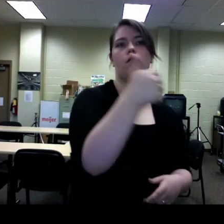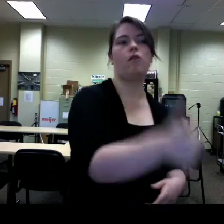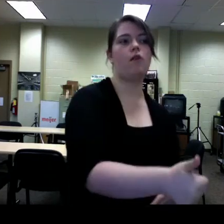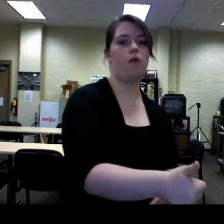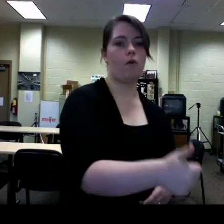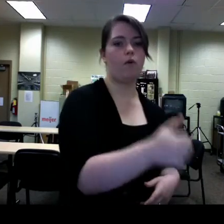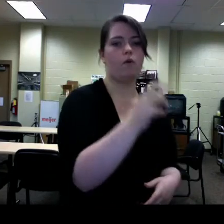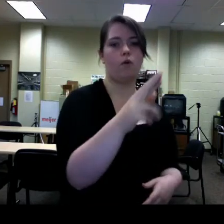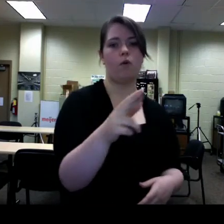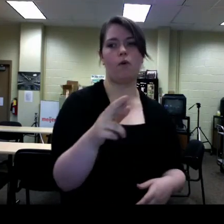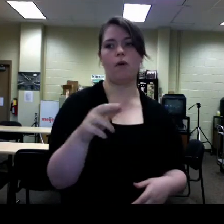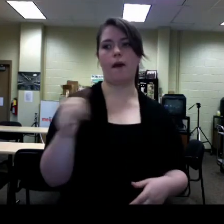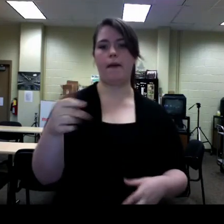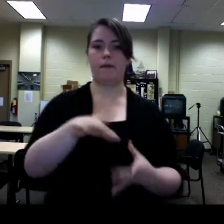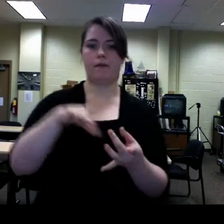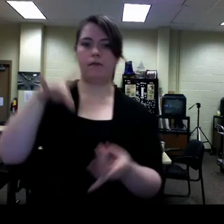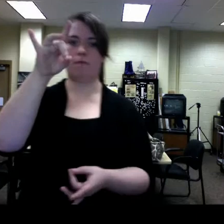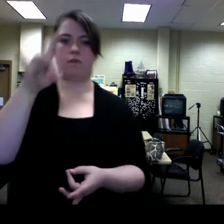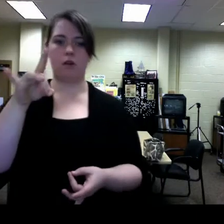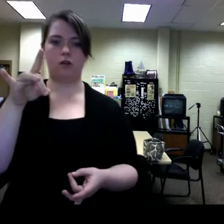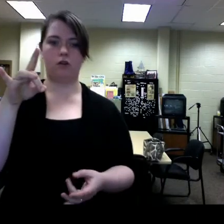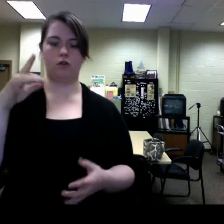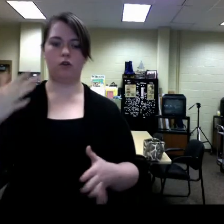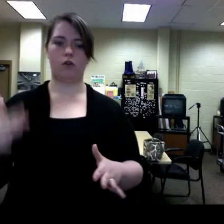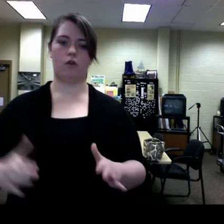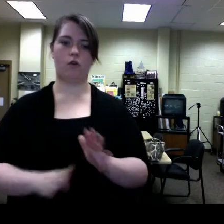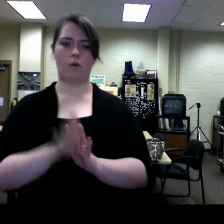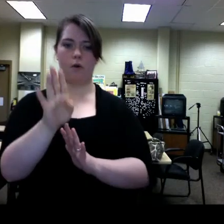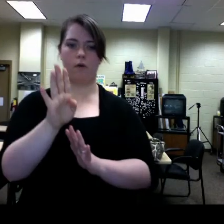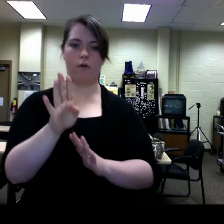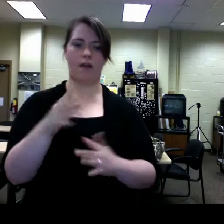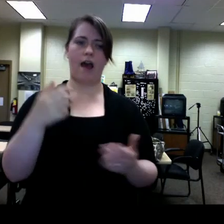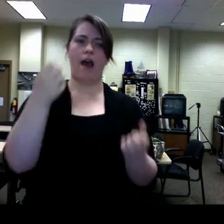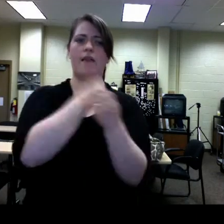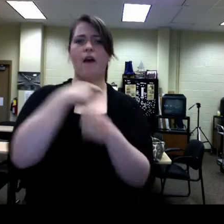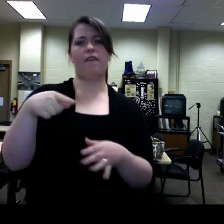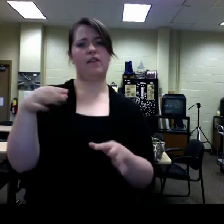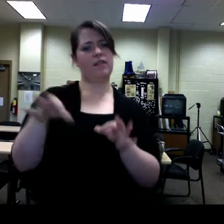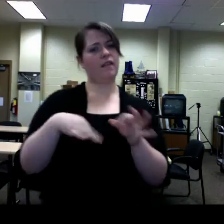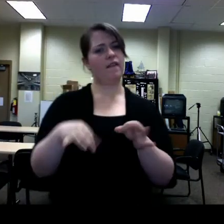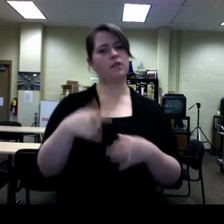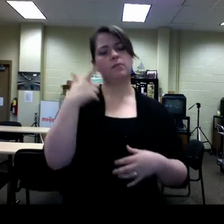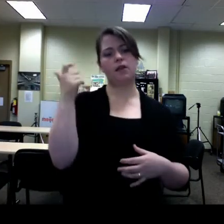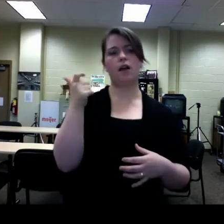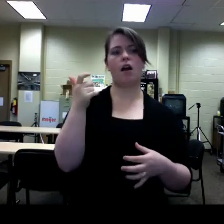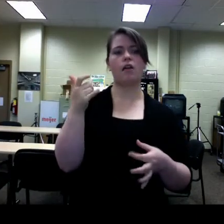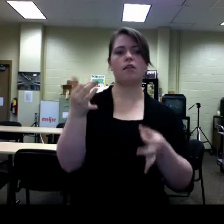I love this definition because it makes it really simple to make sense out of, is this a loving relationship?